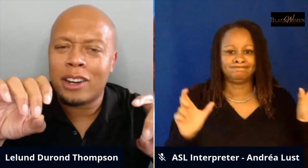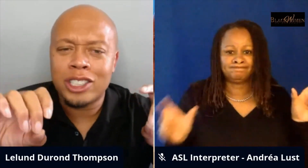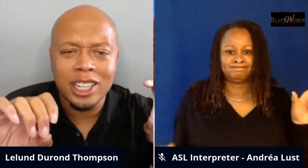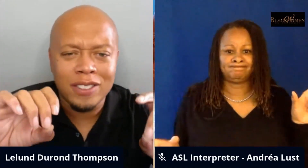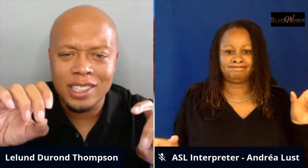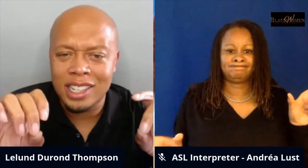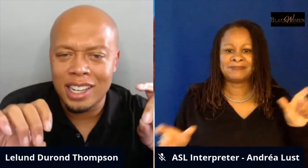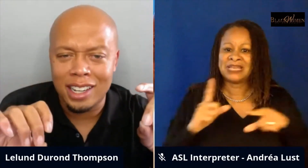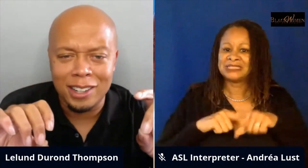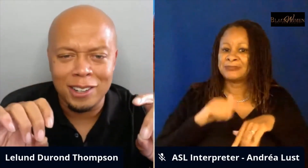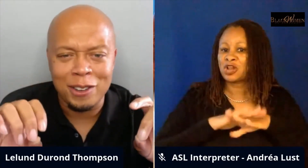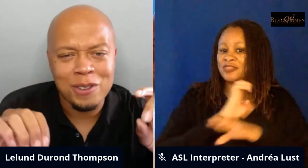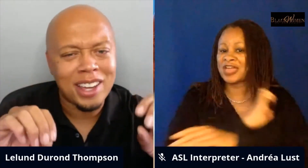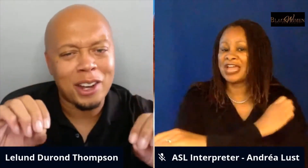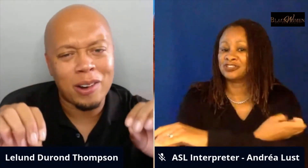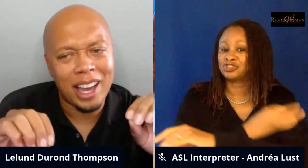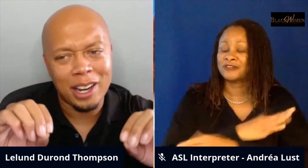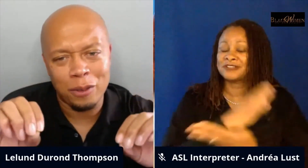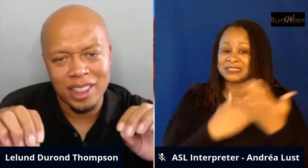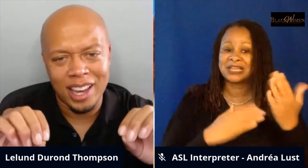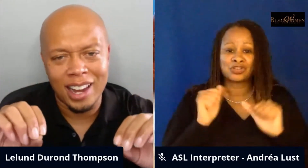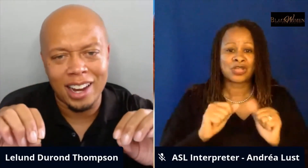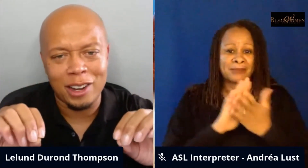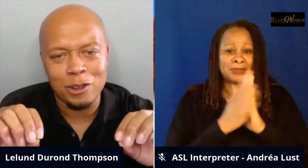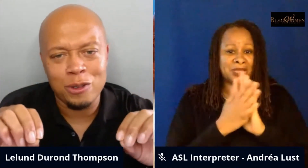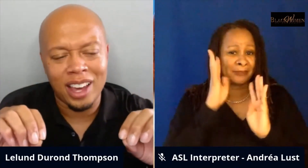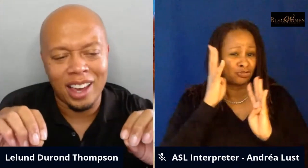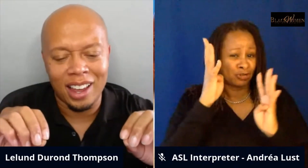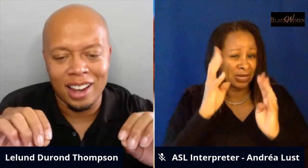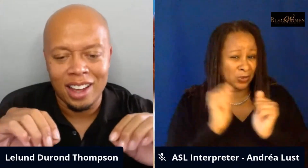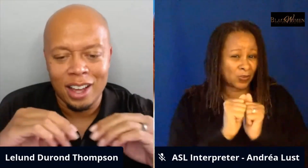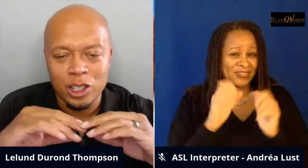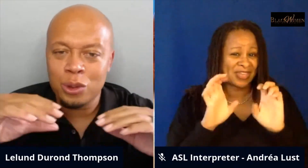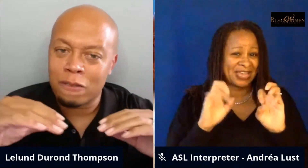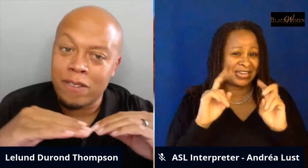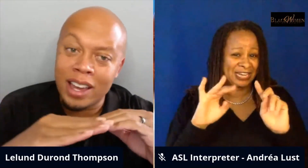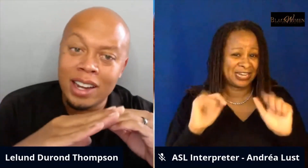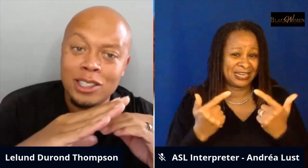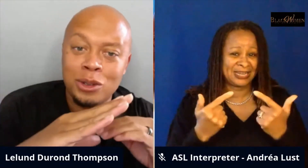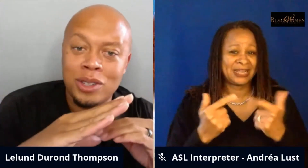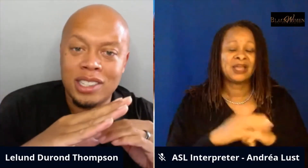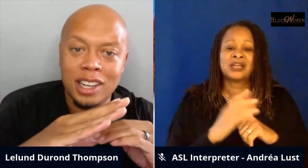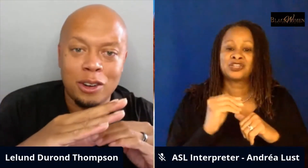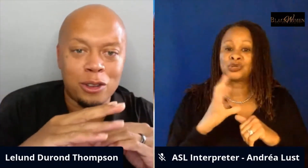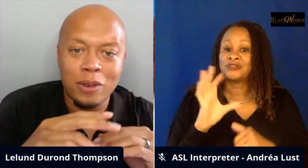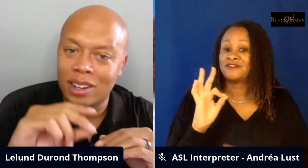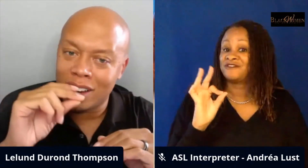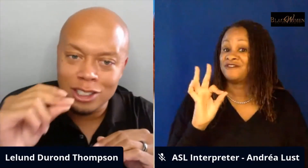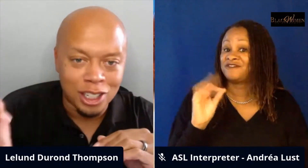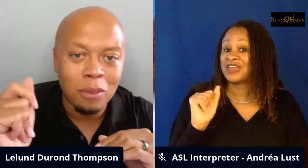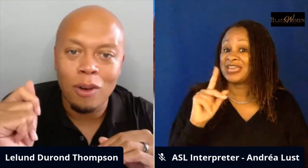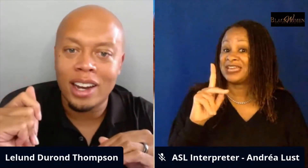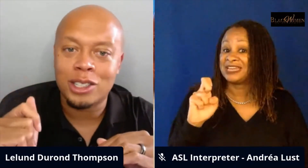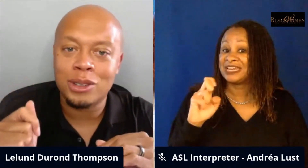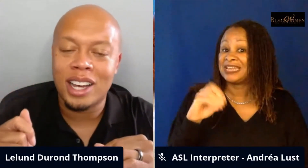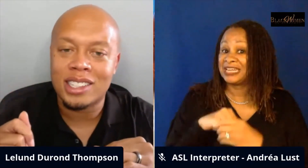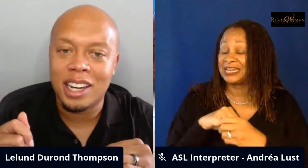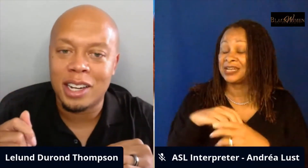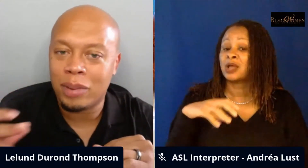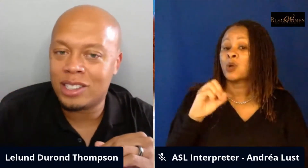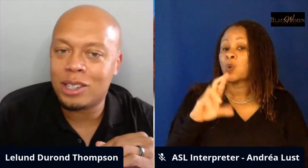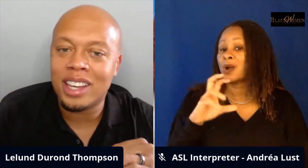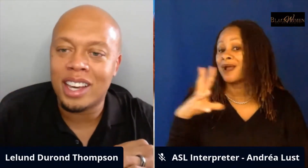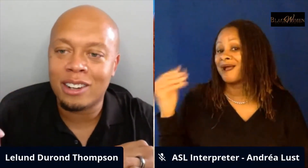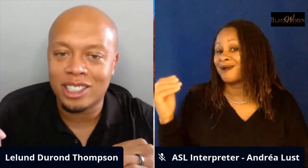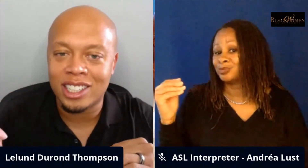on the energy of the scene, you can get creative with the editing. You can do a fade into the scene, or you can let it jump right into that scene.